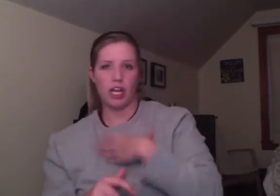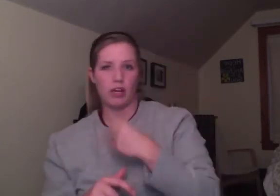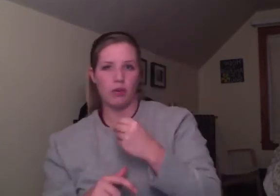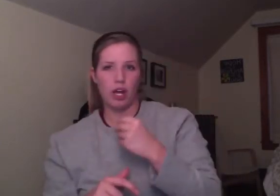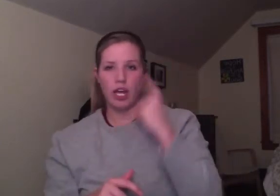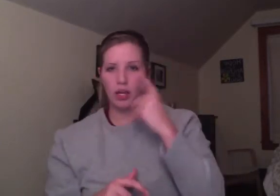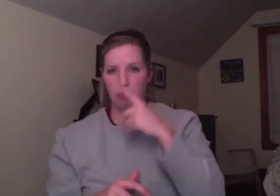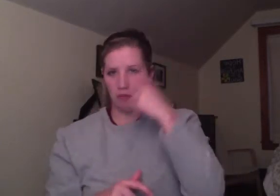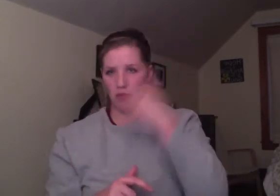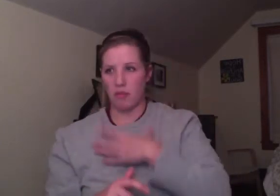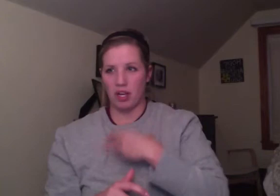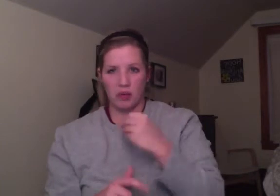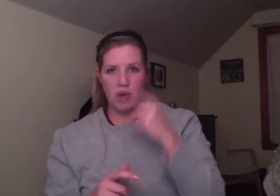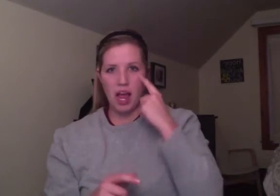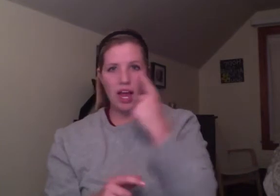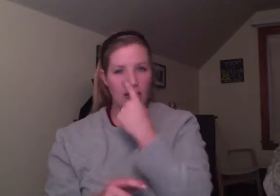for different things when I'm shooting.